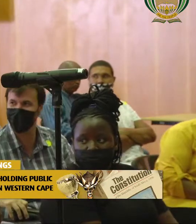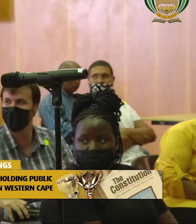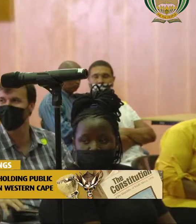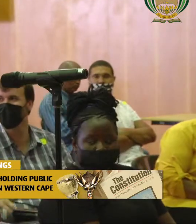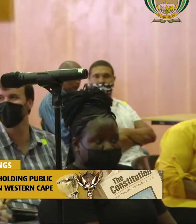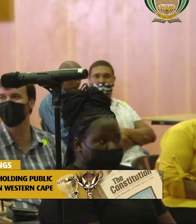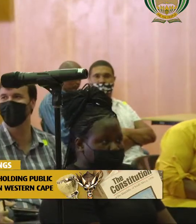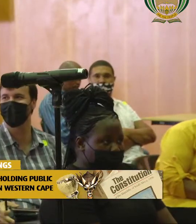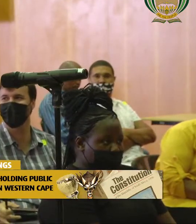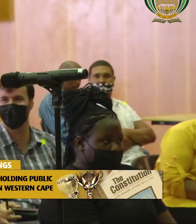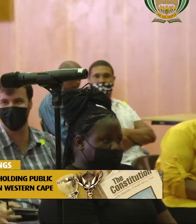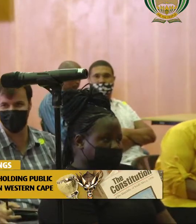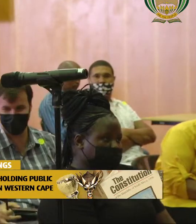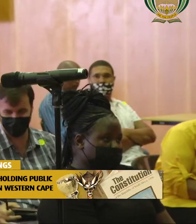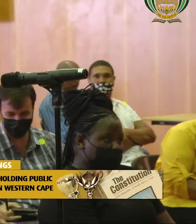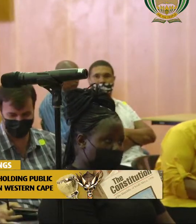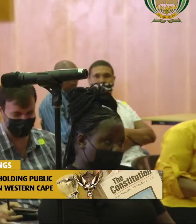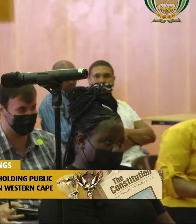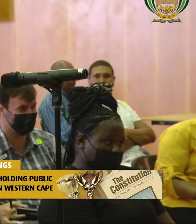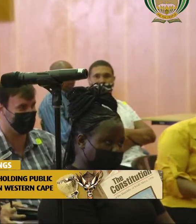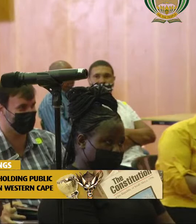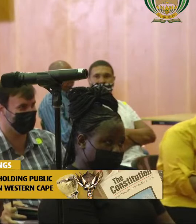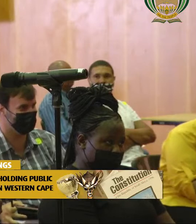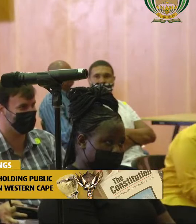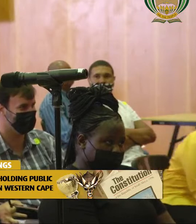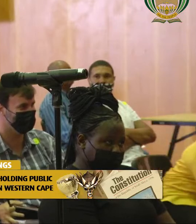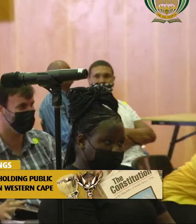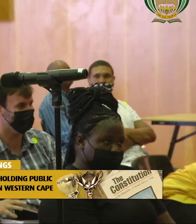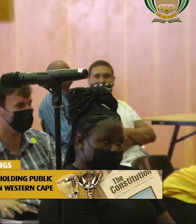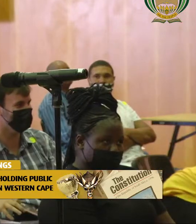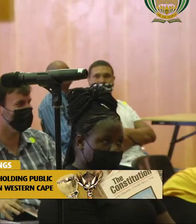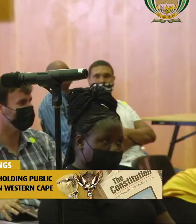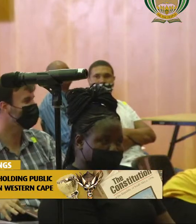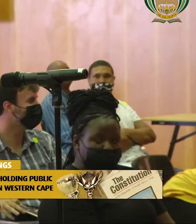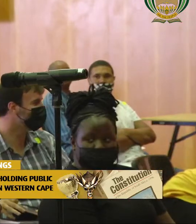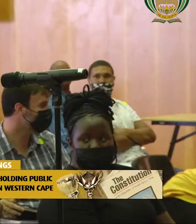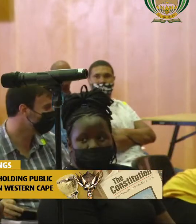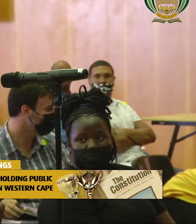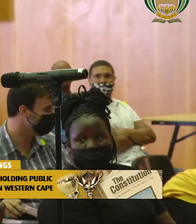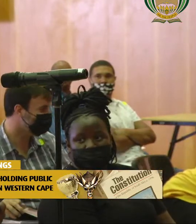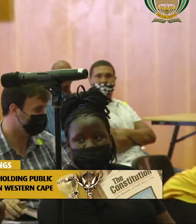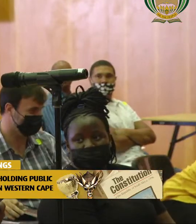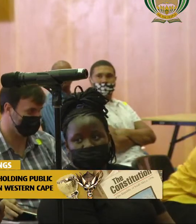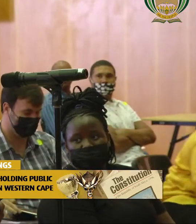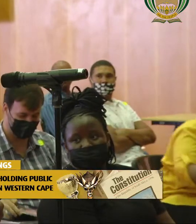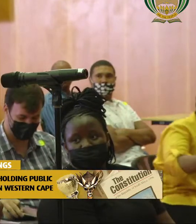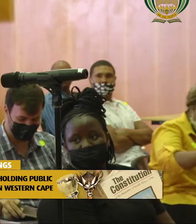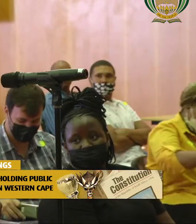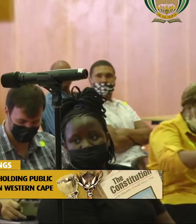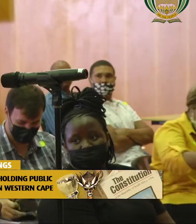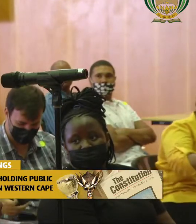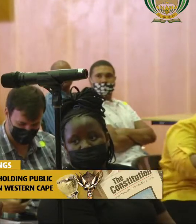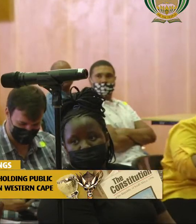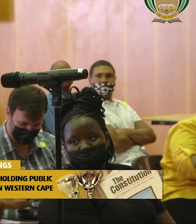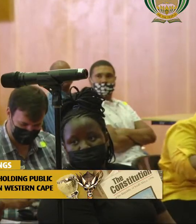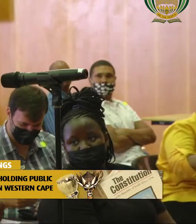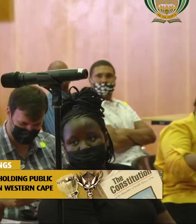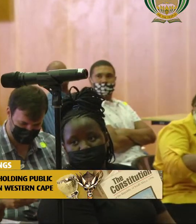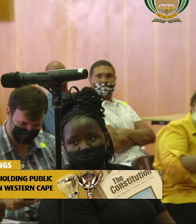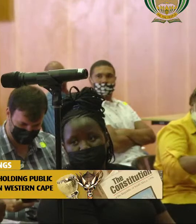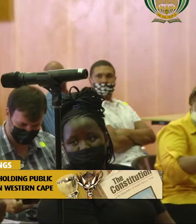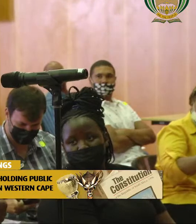wil ek sê dat ons ondersteun hierdie wet. My kollega gaan verder uitbrei waarom ons ondersteuning gee.